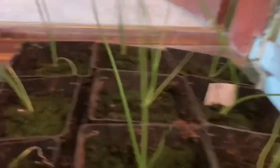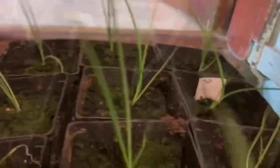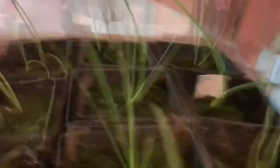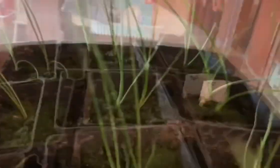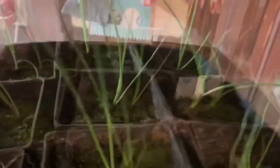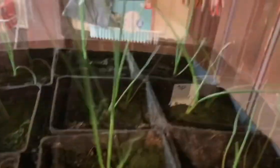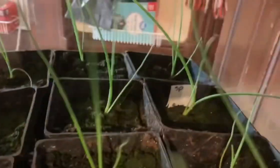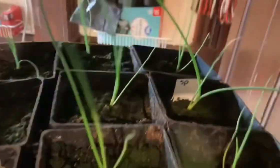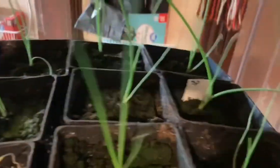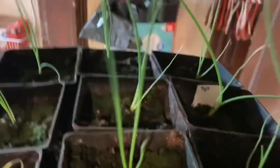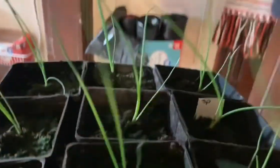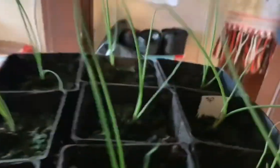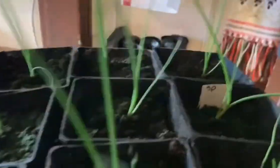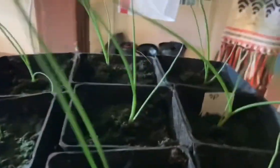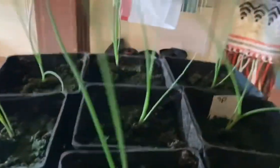mid-March.